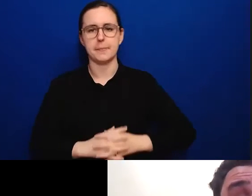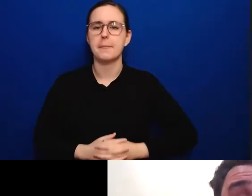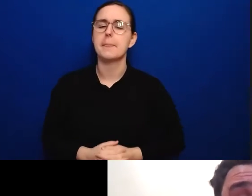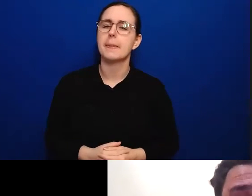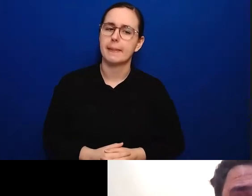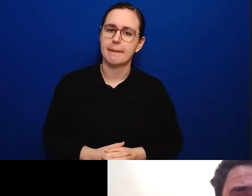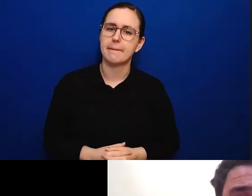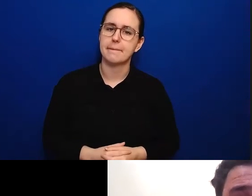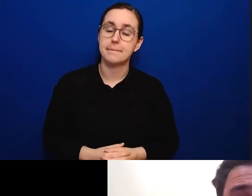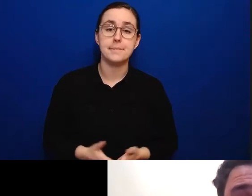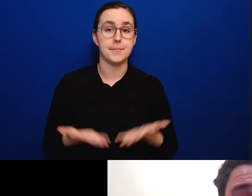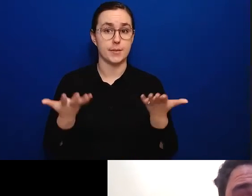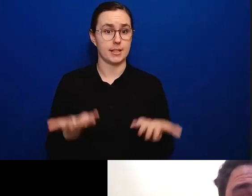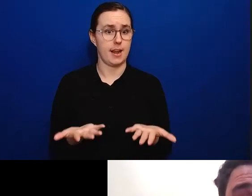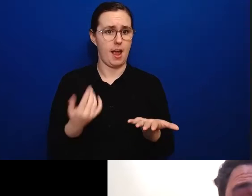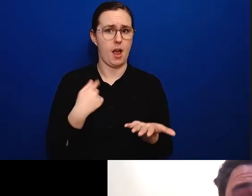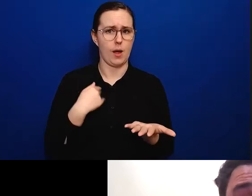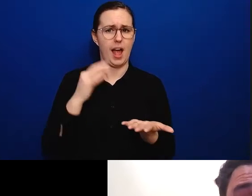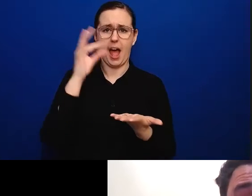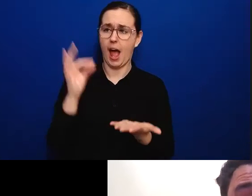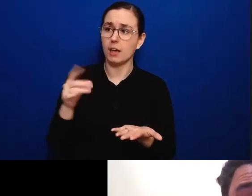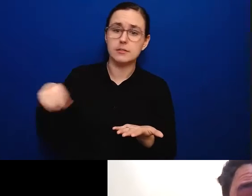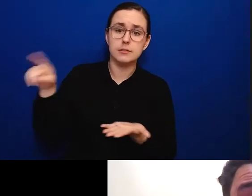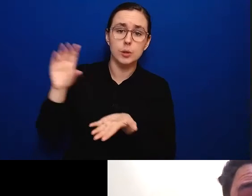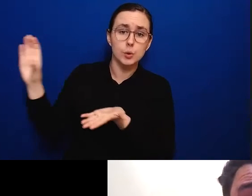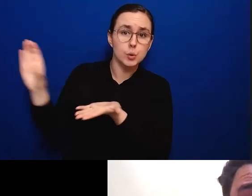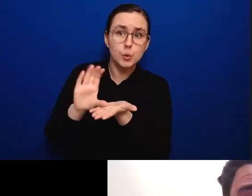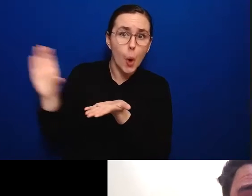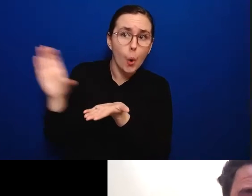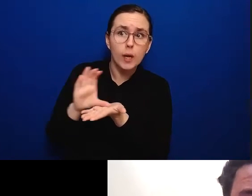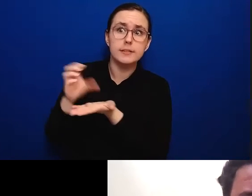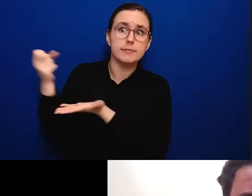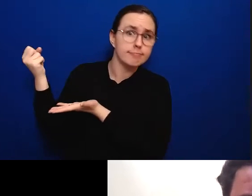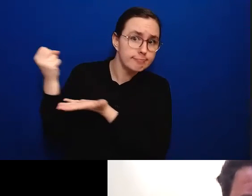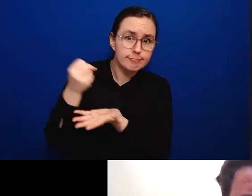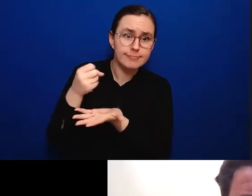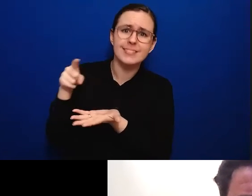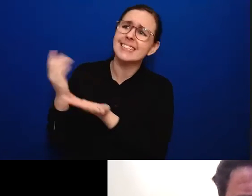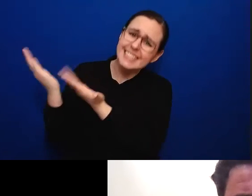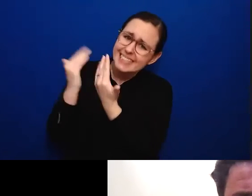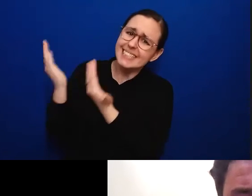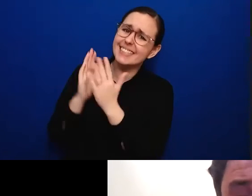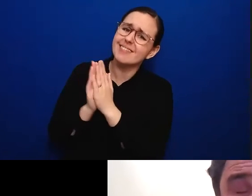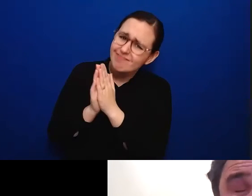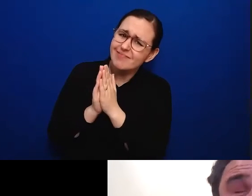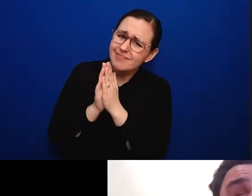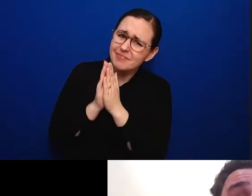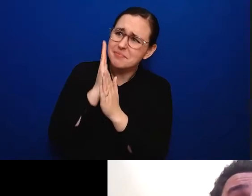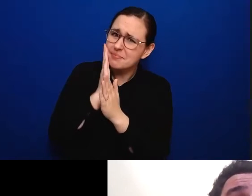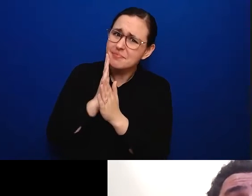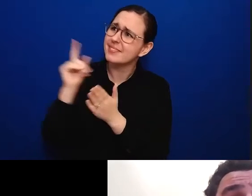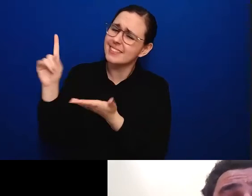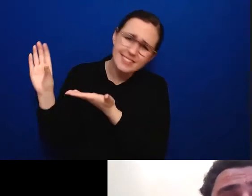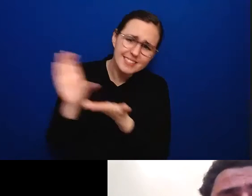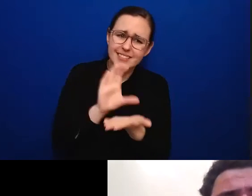internship and fellowship for persons with disabilities, so that they can increase their earning in learning. Sport and recreation. Sport and recreation,